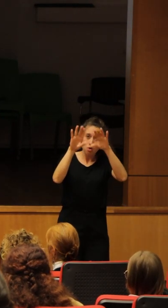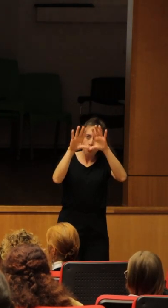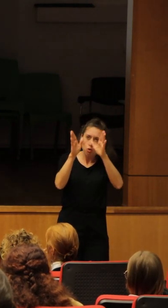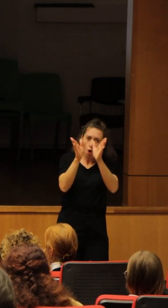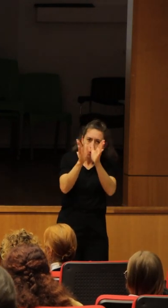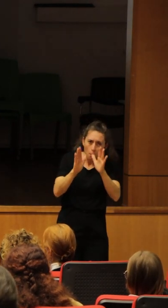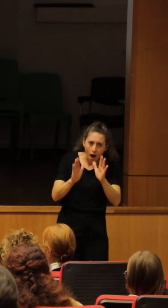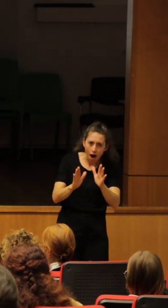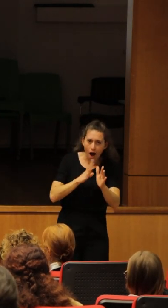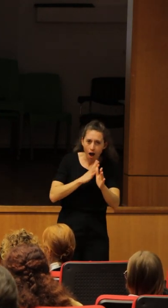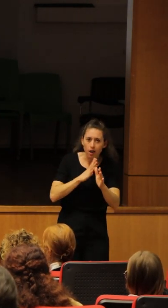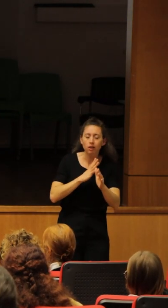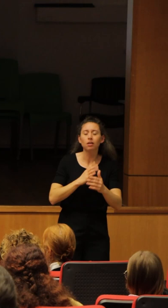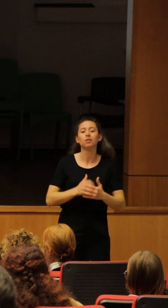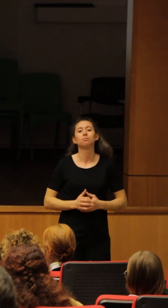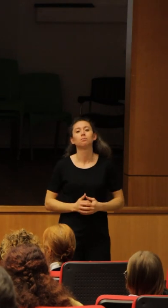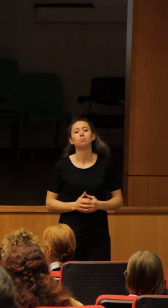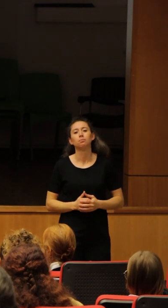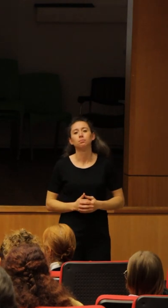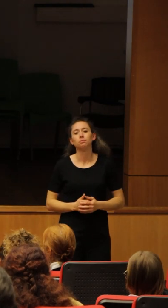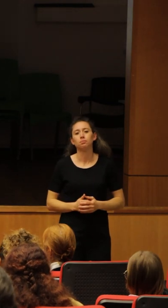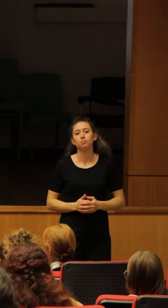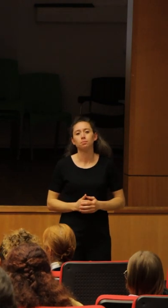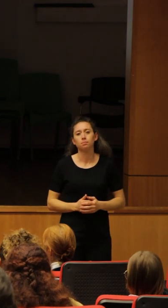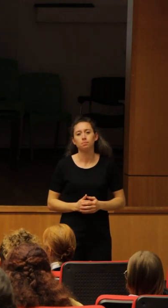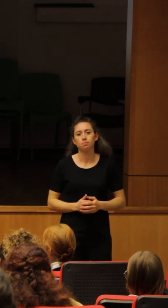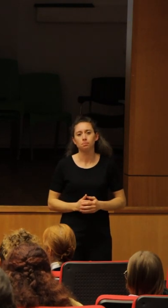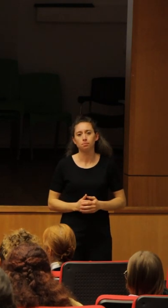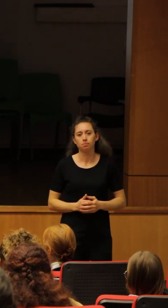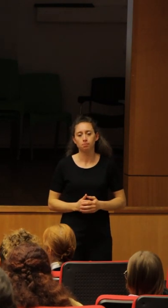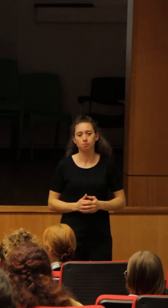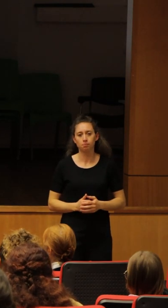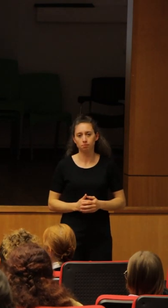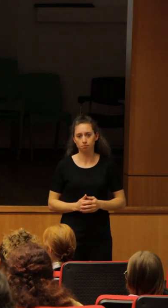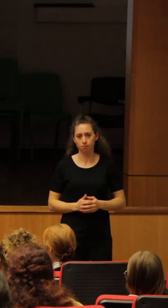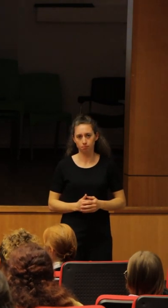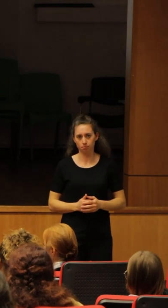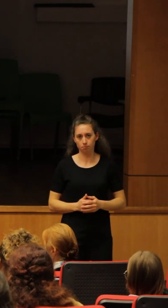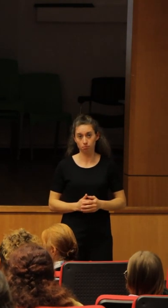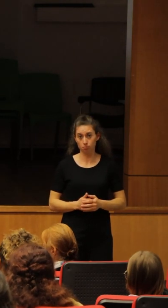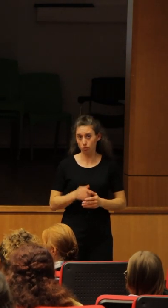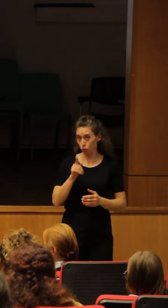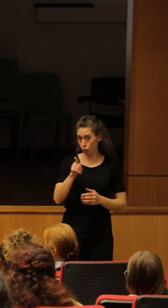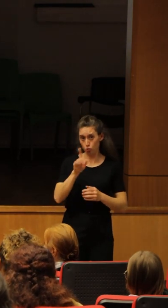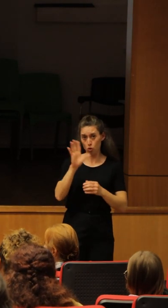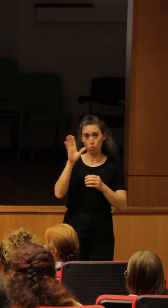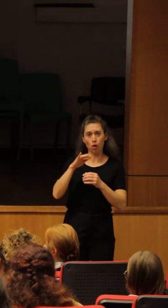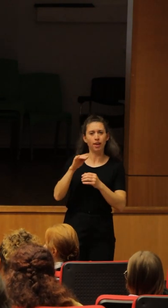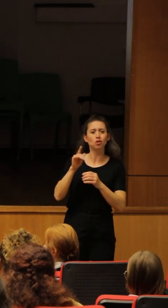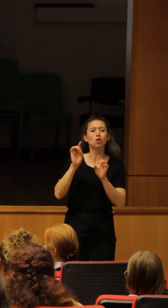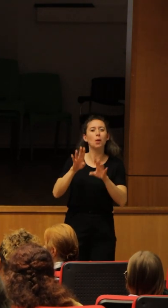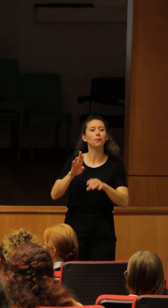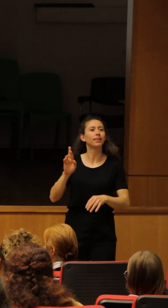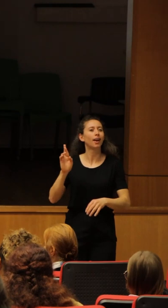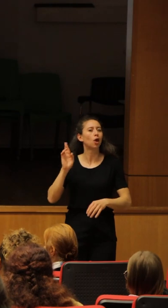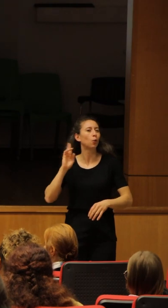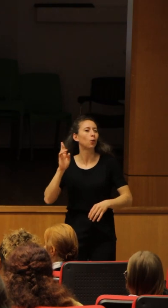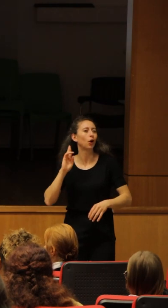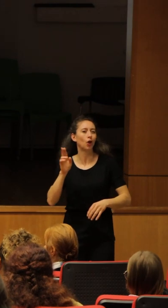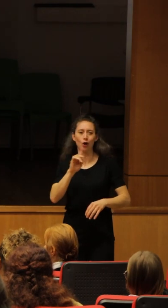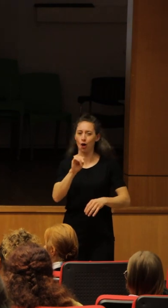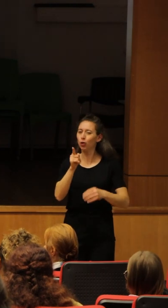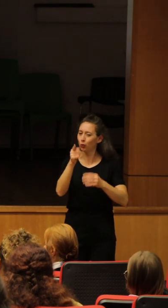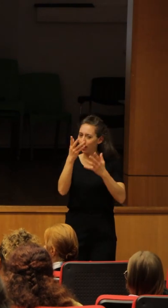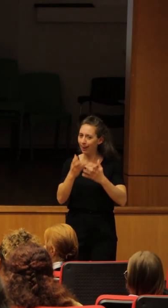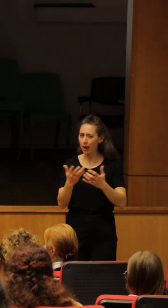con los resultados. So you wouldn't be okay just with listening a little tink of the bell. A vos no te alcanzaría con escuchar el sonido de la campana.